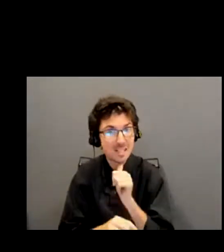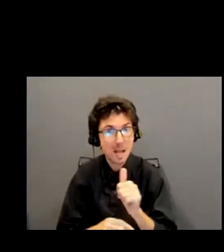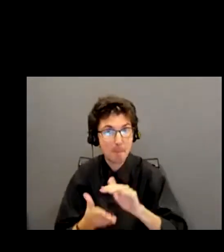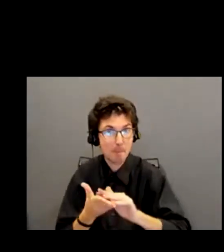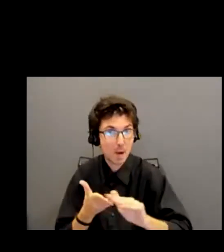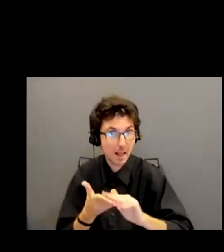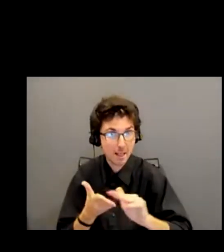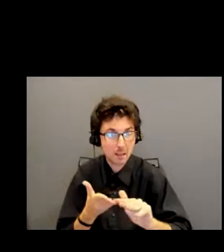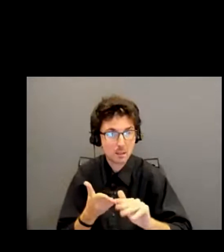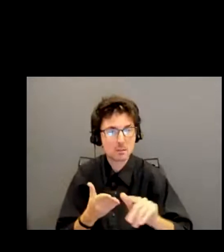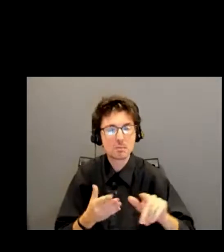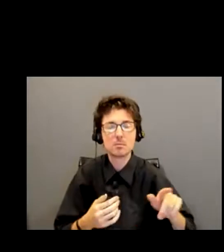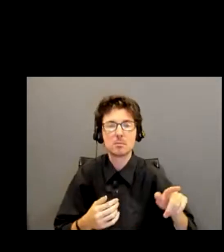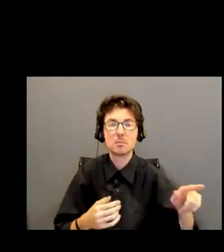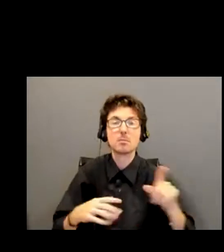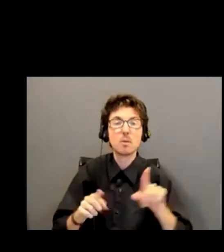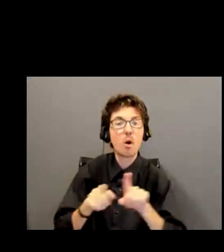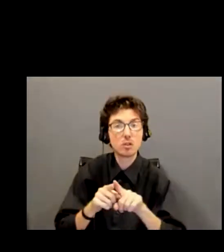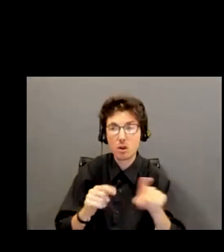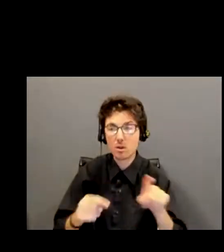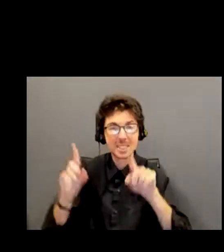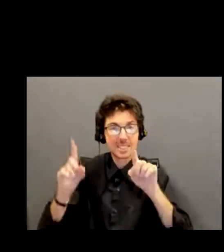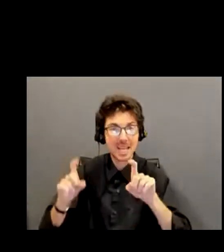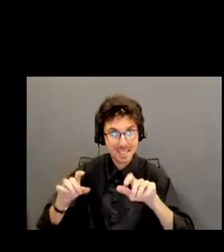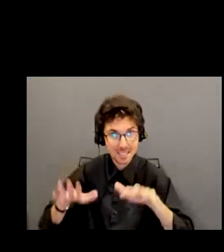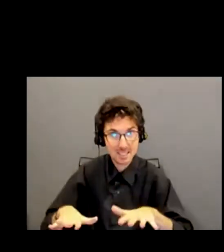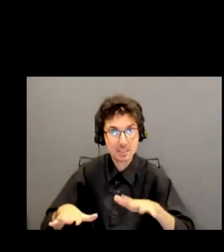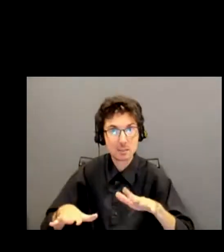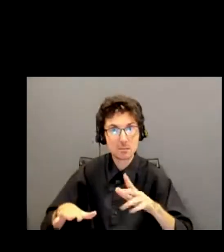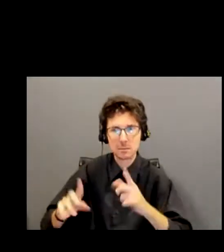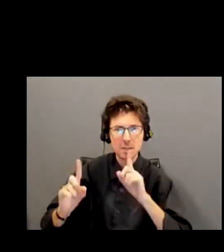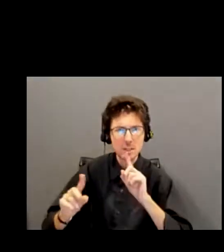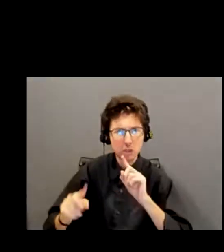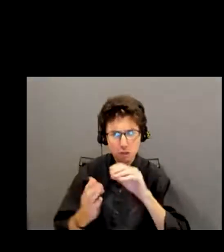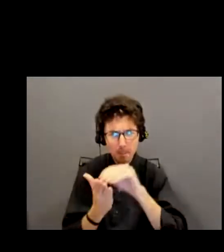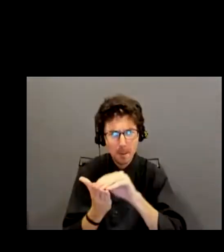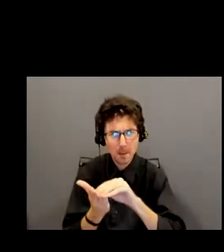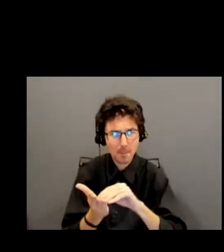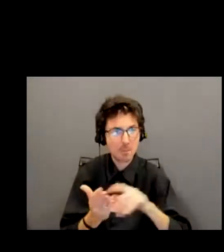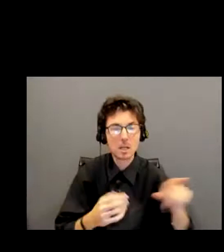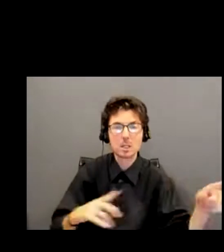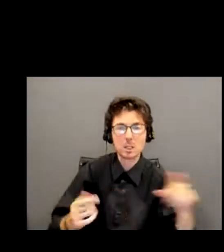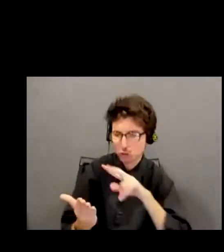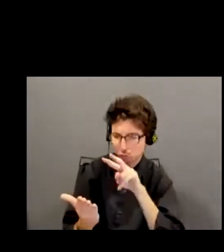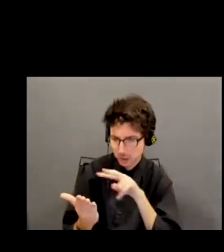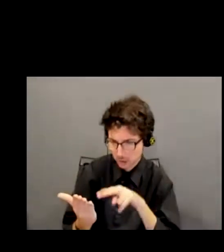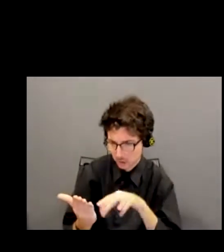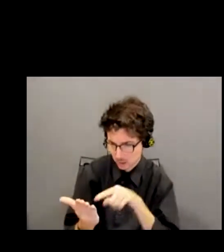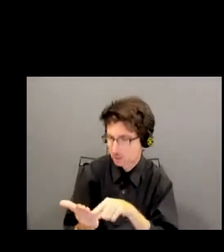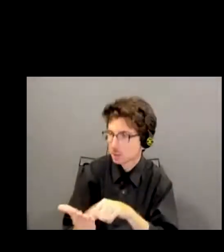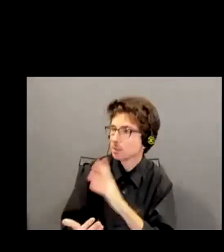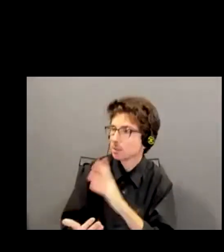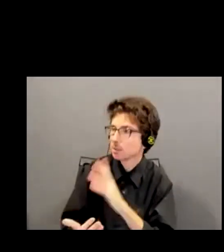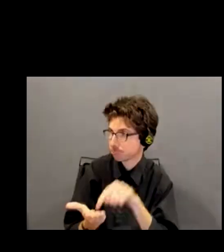are handwritten, of course. And also in our COVID-19 days, when we have